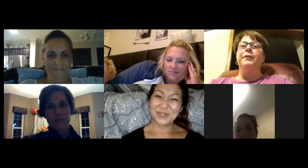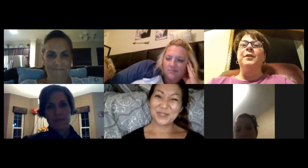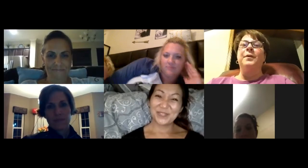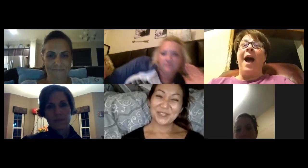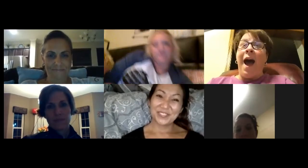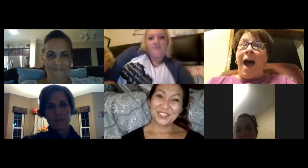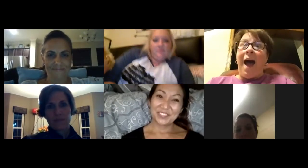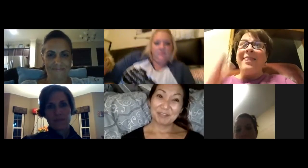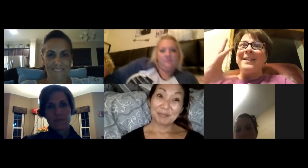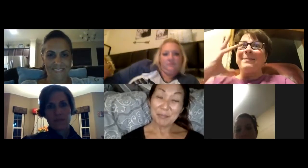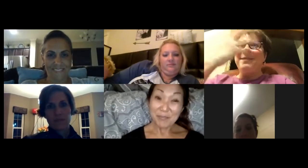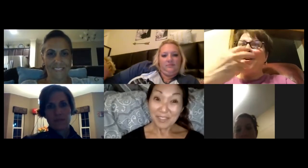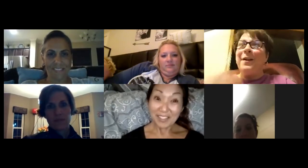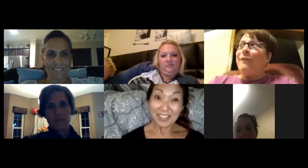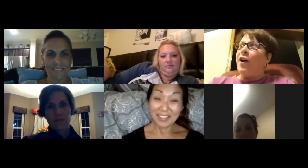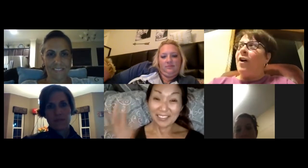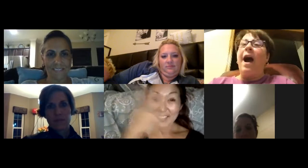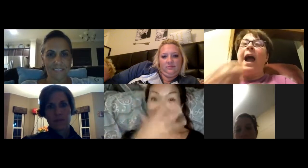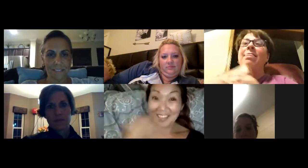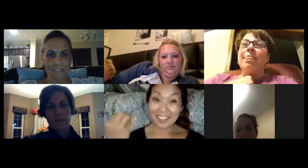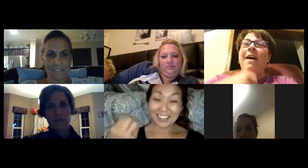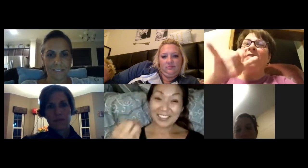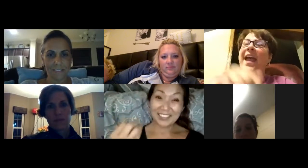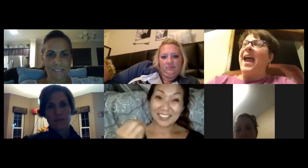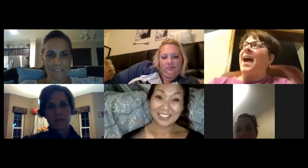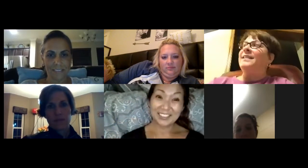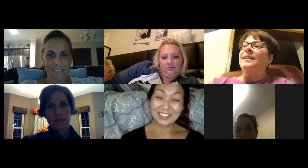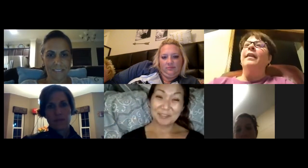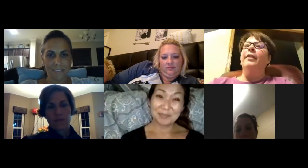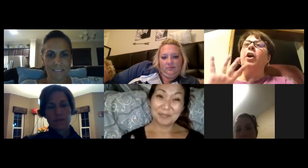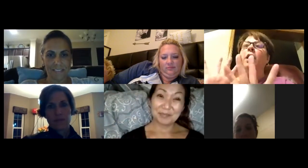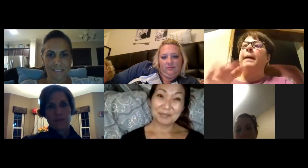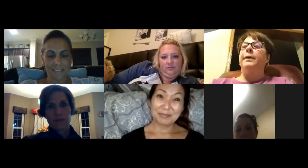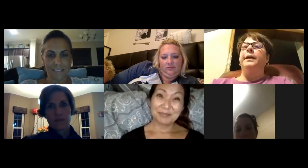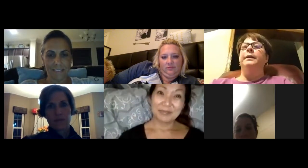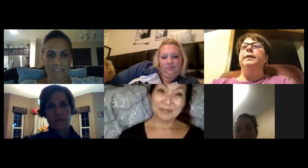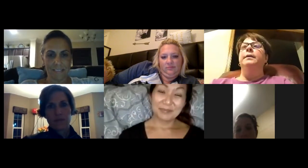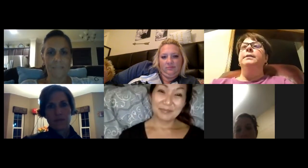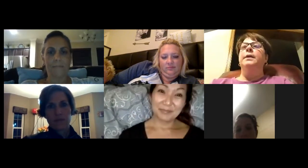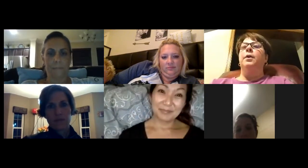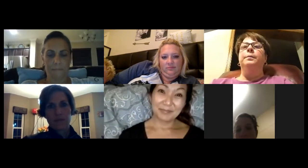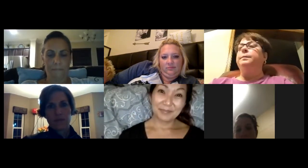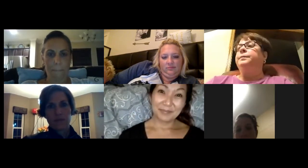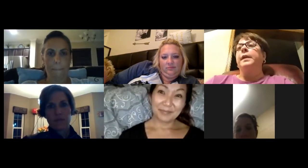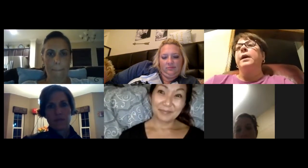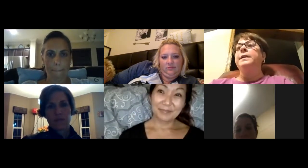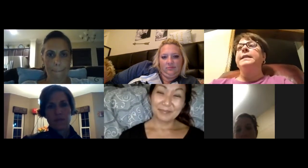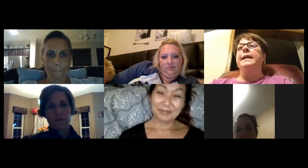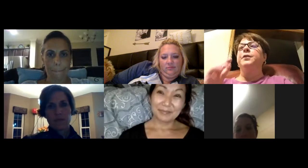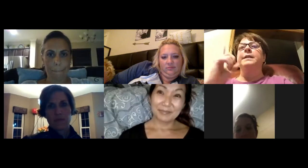going, that's beautiful, I love that, they're all about it. So I always say, if you're